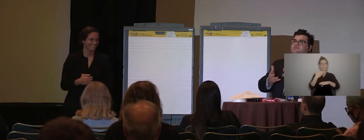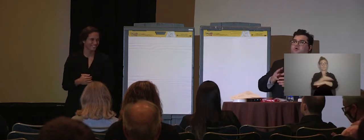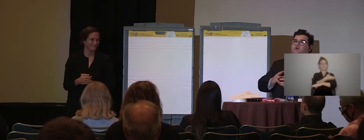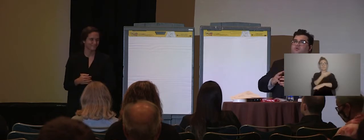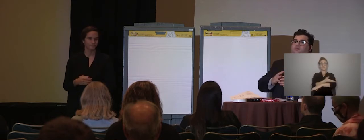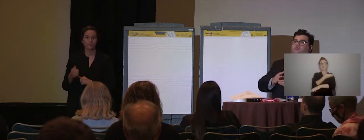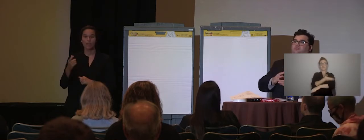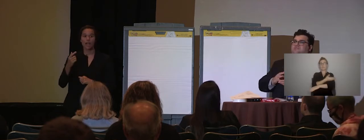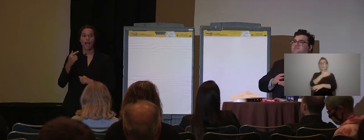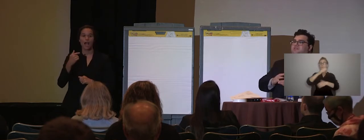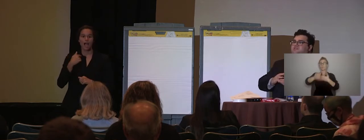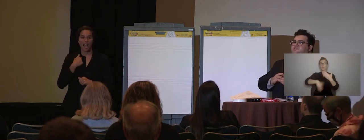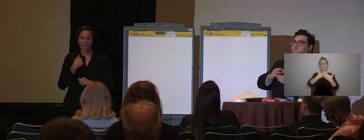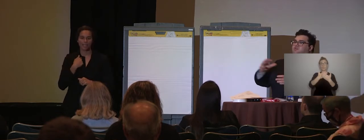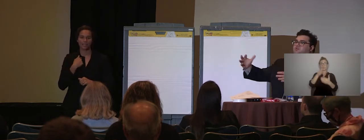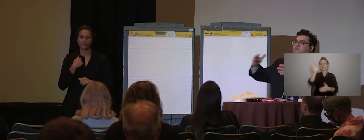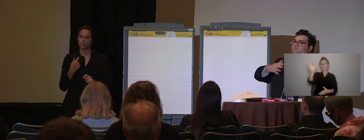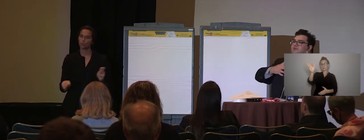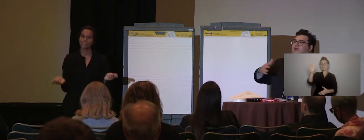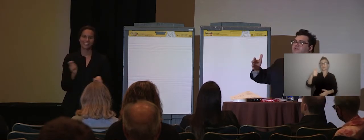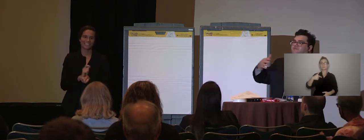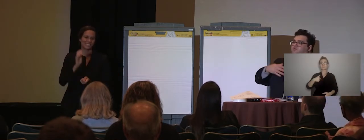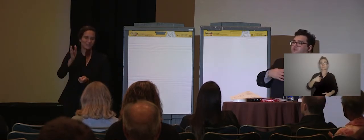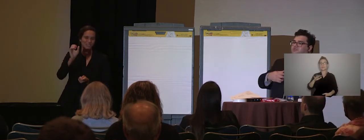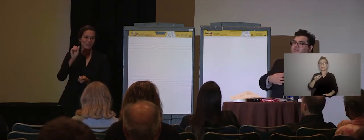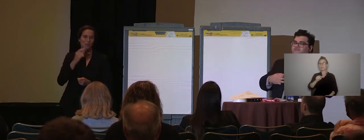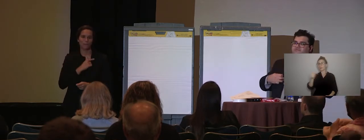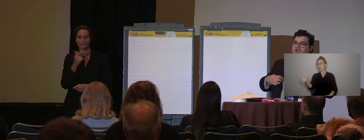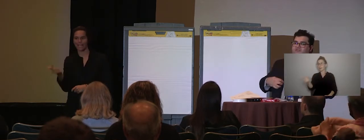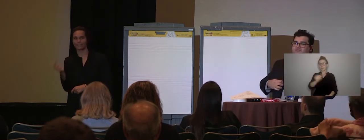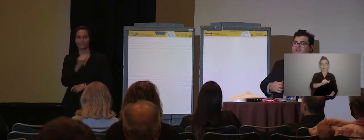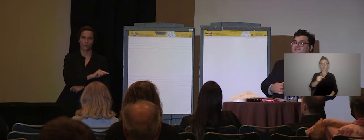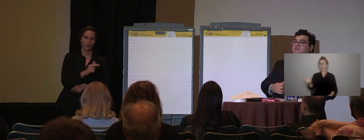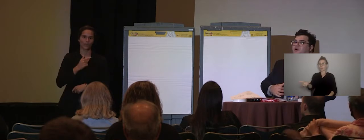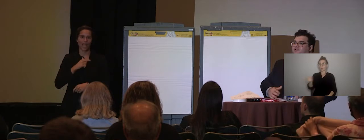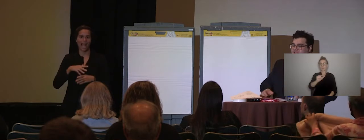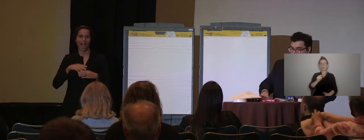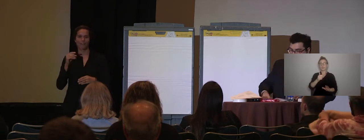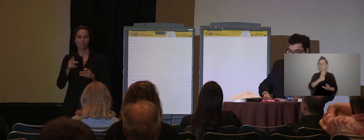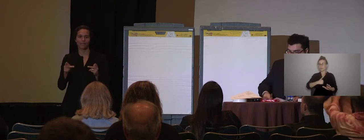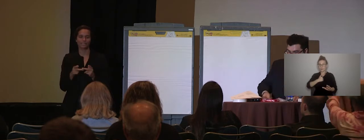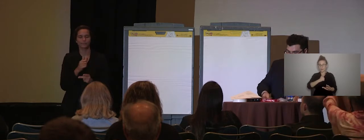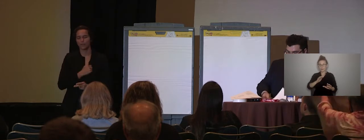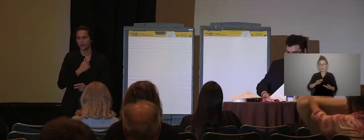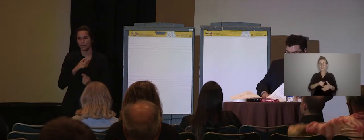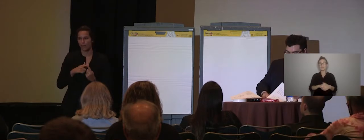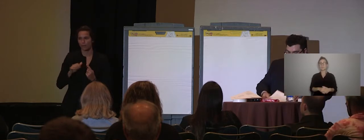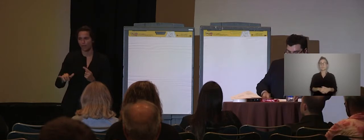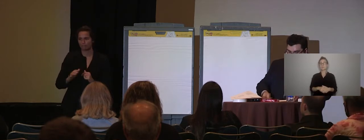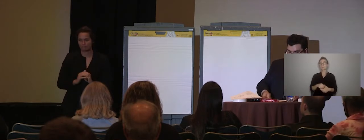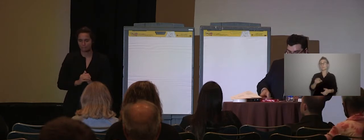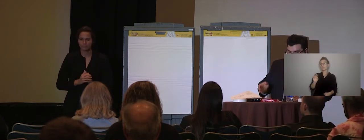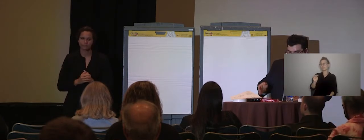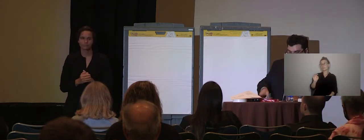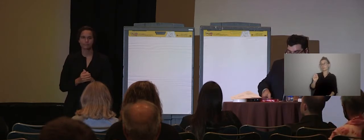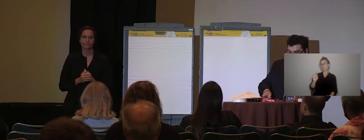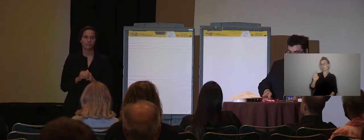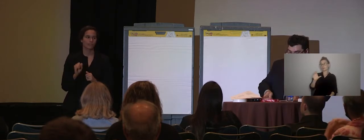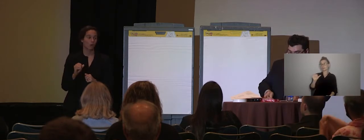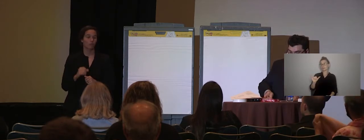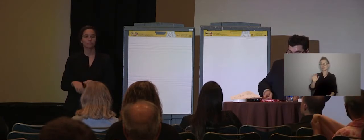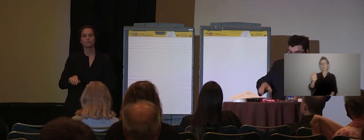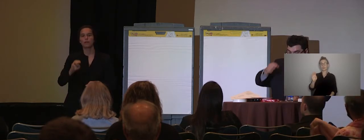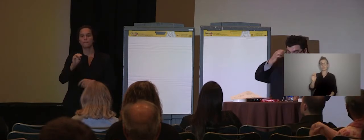I redid this whole speech, so I'm a little bit back and forth, kind of out of place. I apologize for that. So these